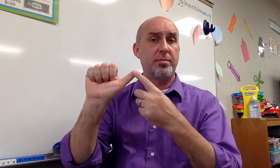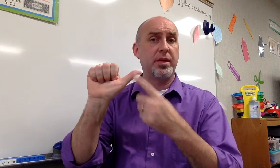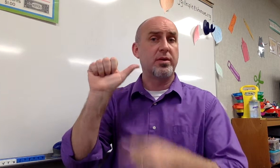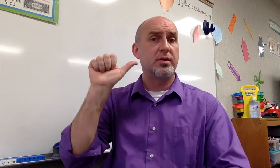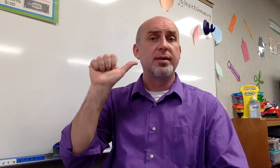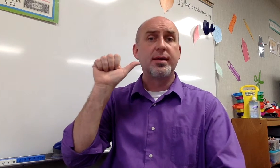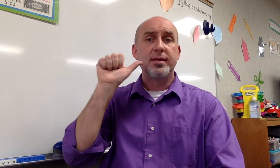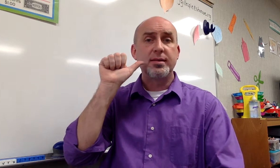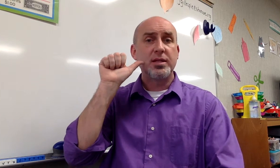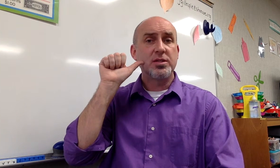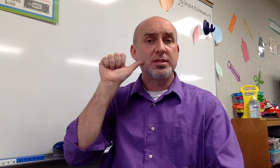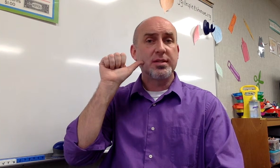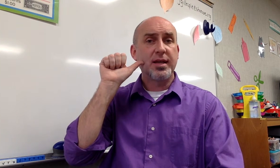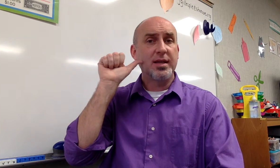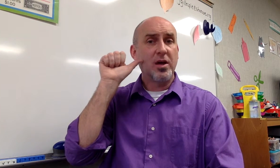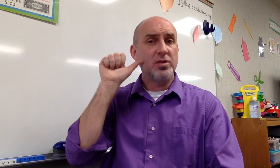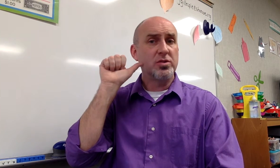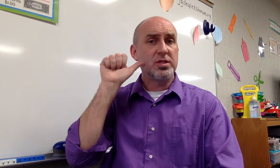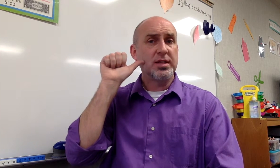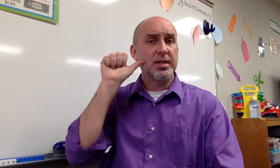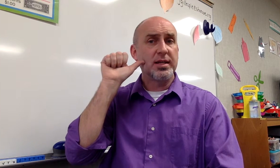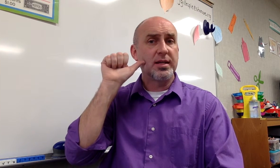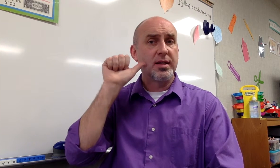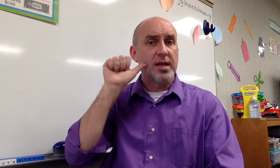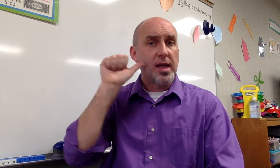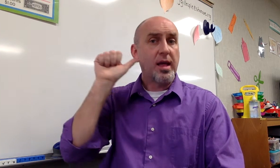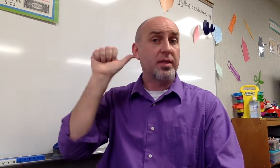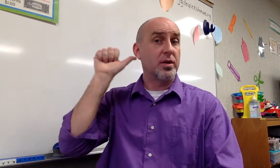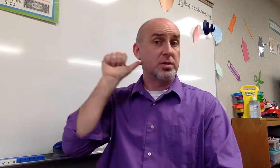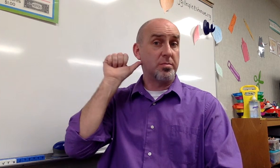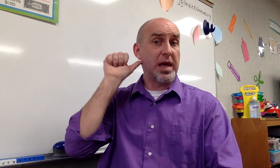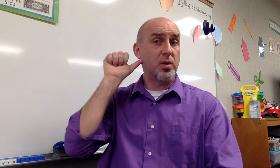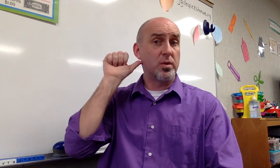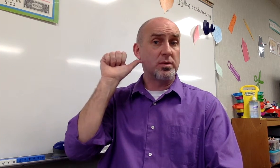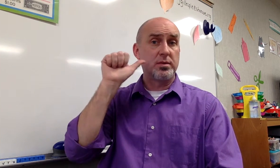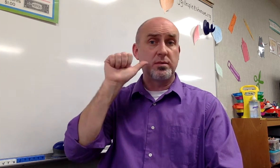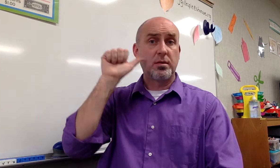here, touches kind of on your cheek, and then goes backwards.